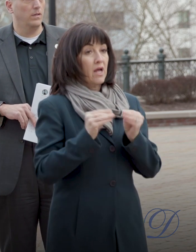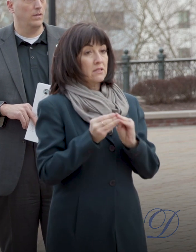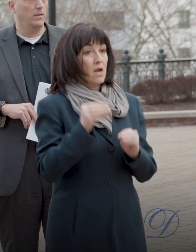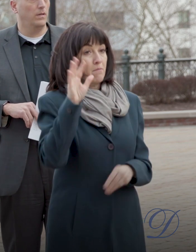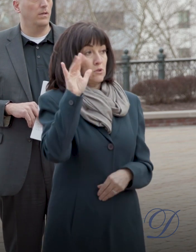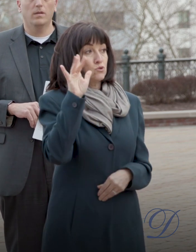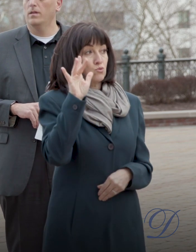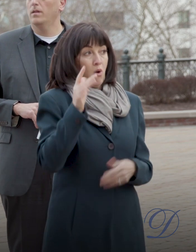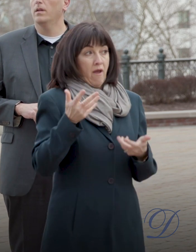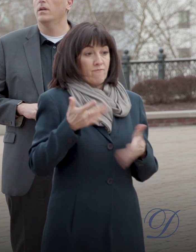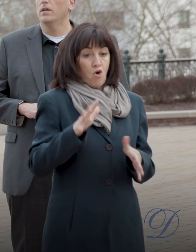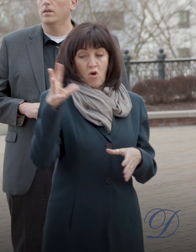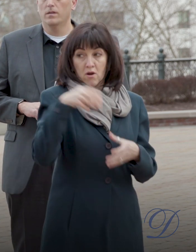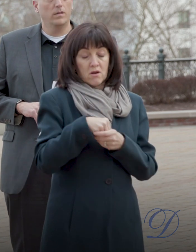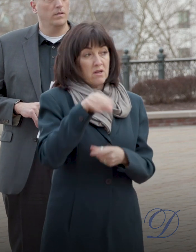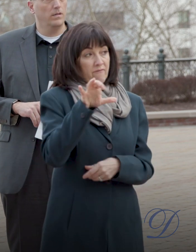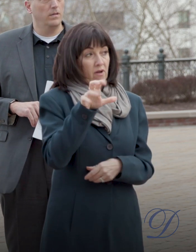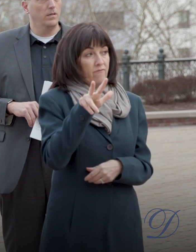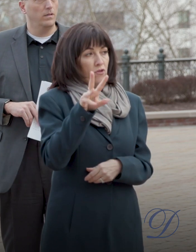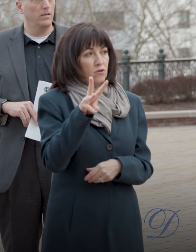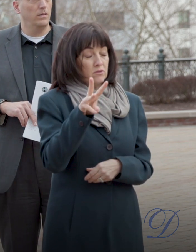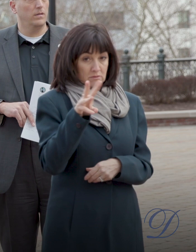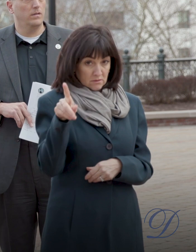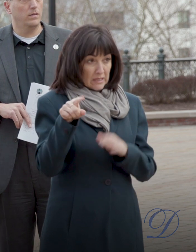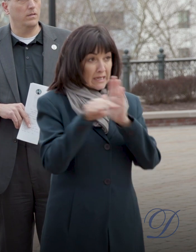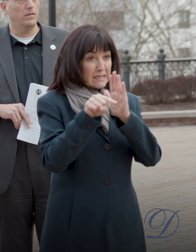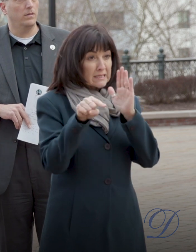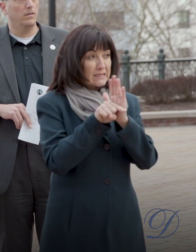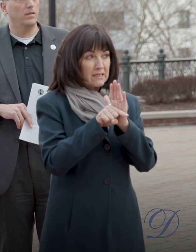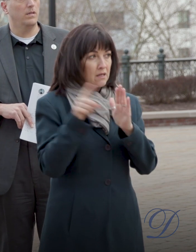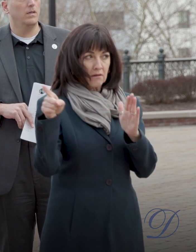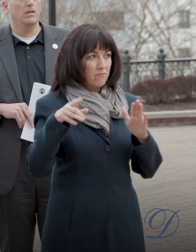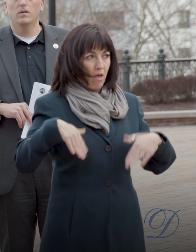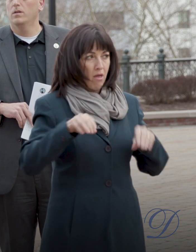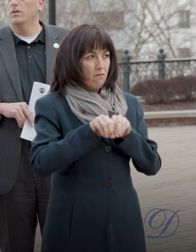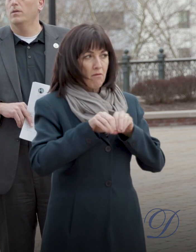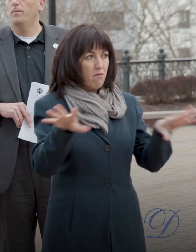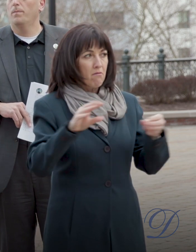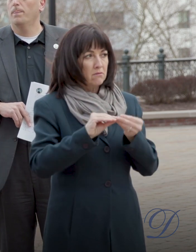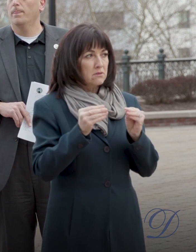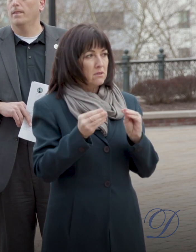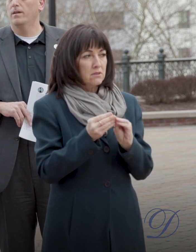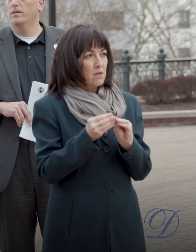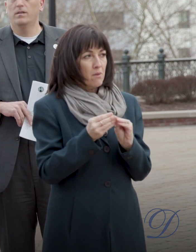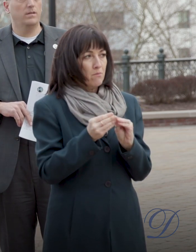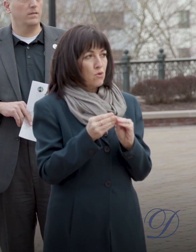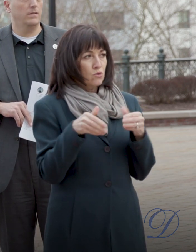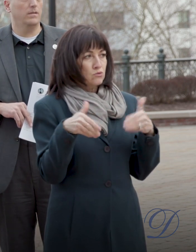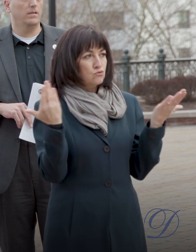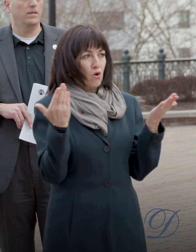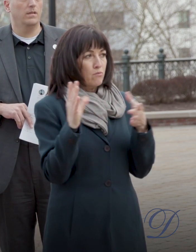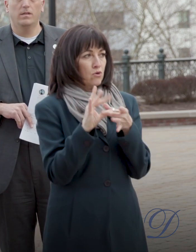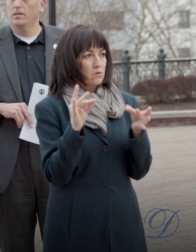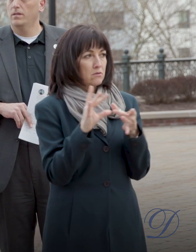all the 536 tests. How many negative tests have you had? I noticed you're not releasing that anymore. Can you